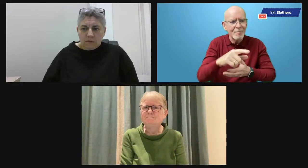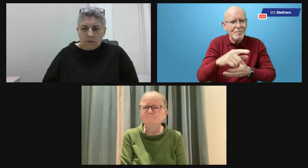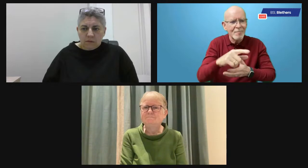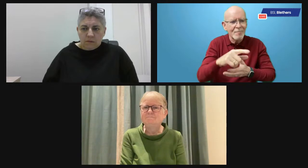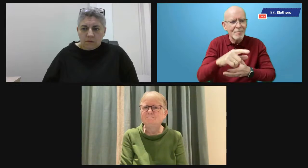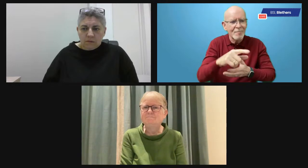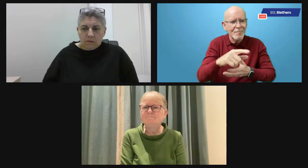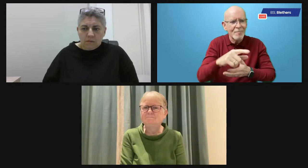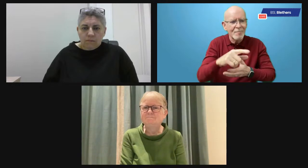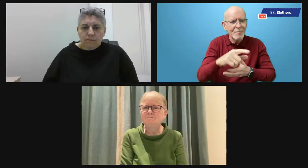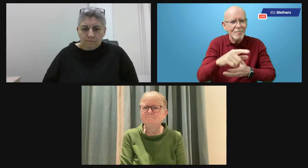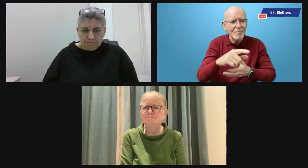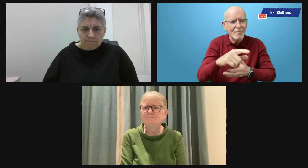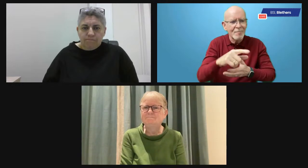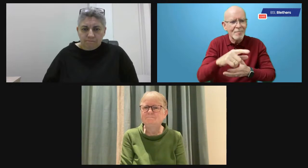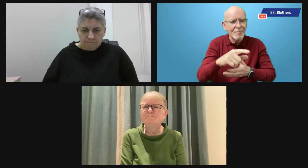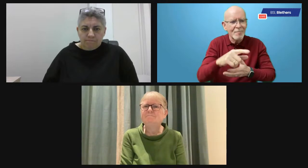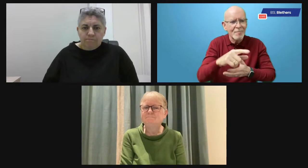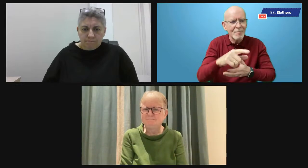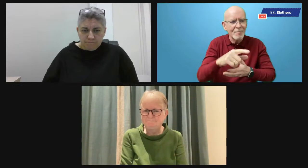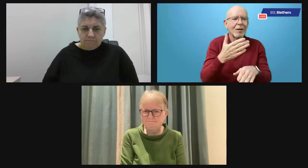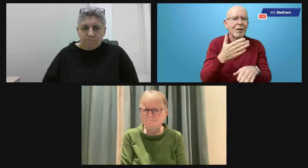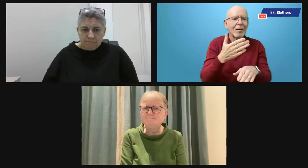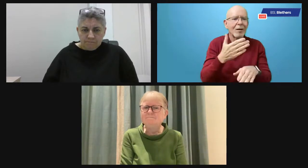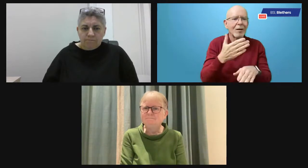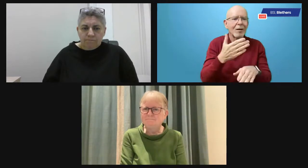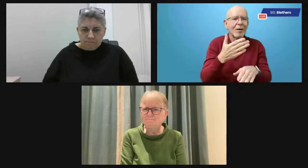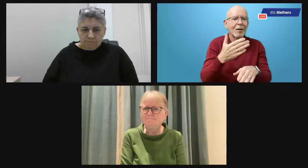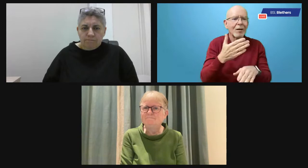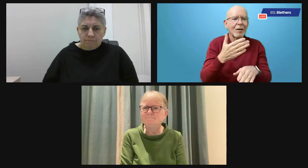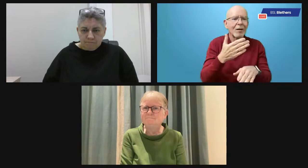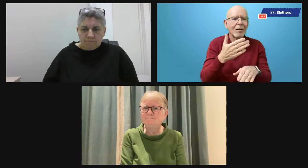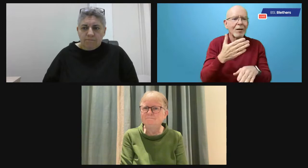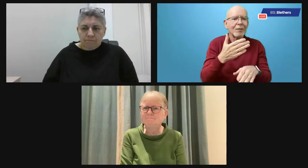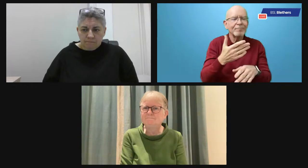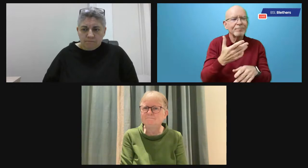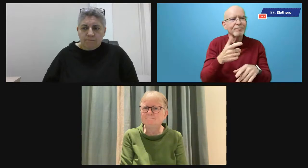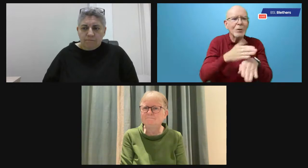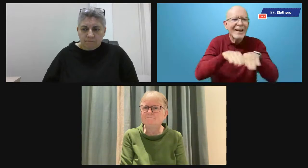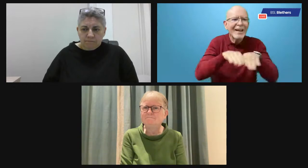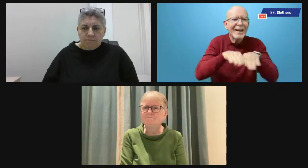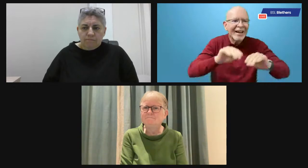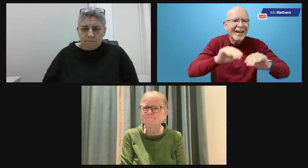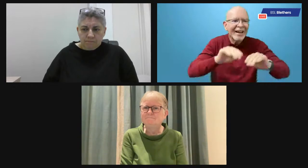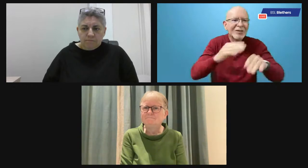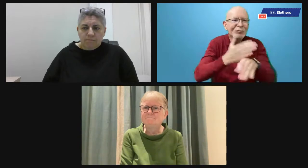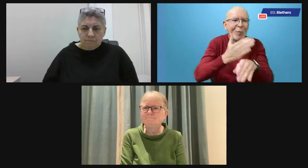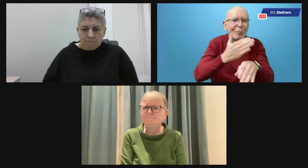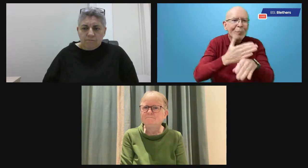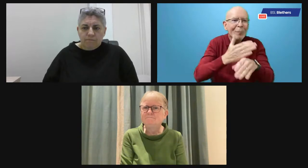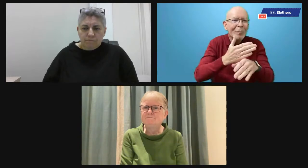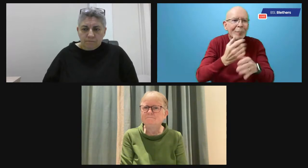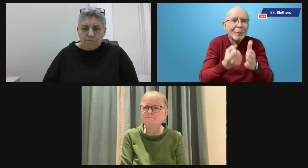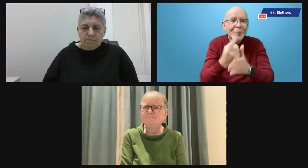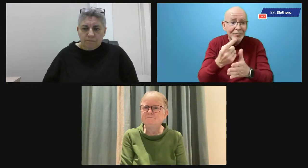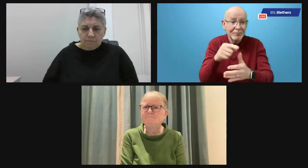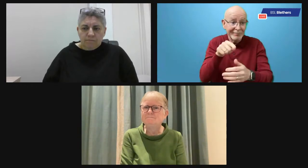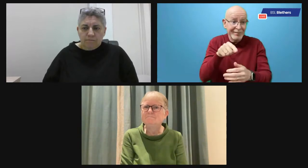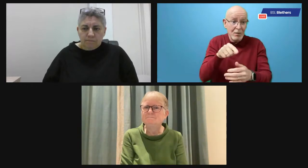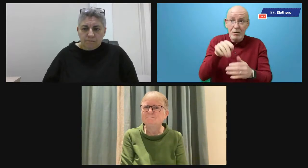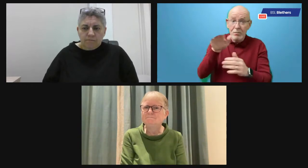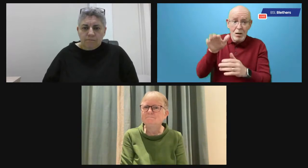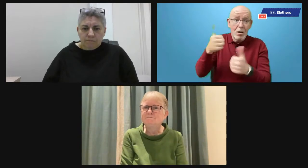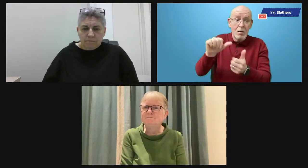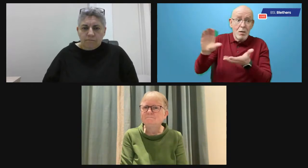had agreed to give additional funding to Durham. And what we were to do, well, we were